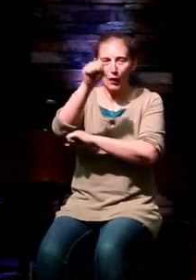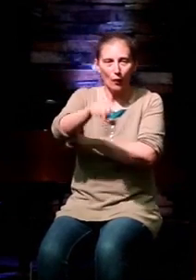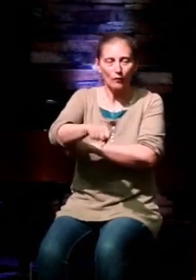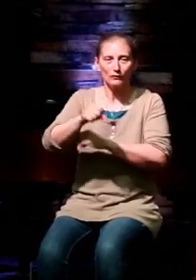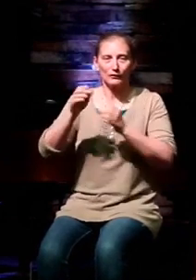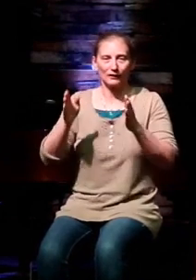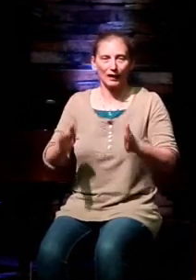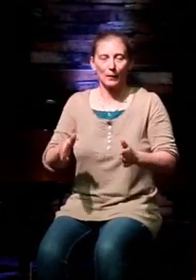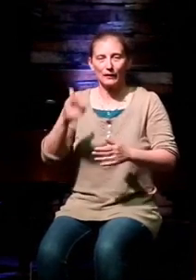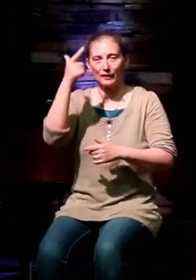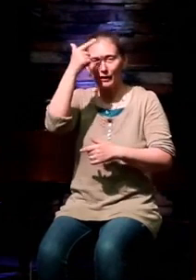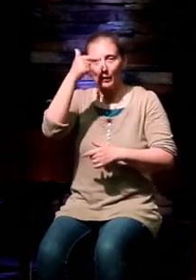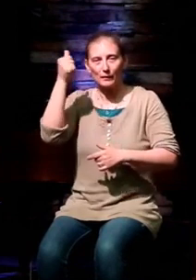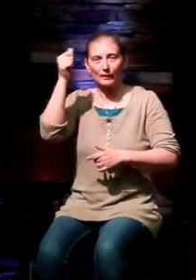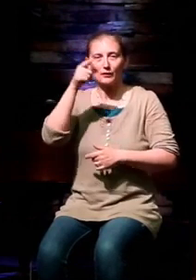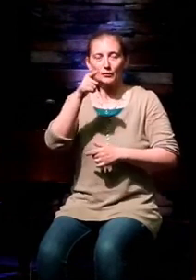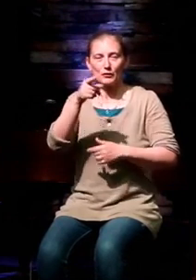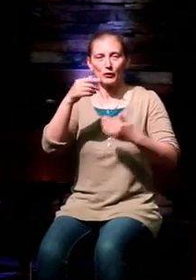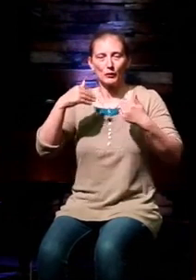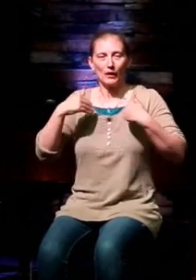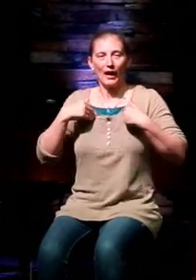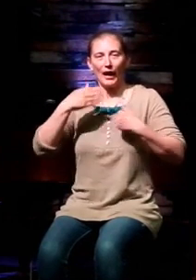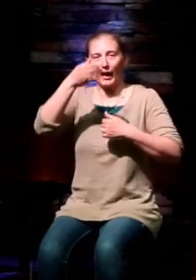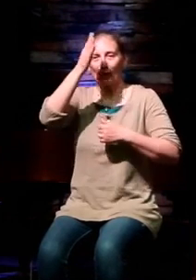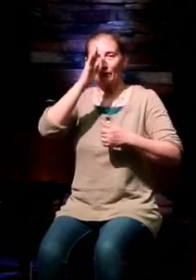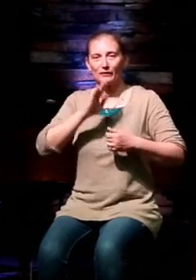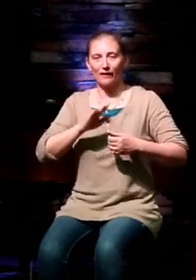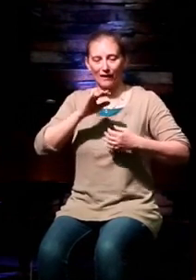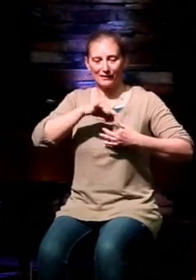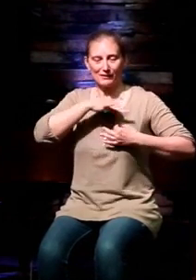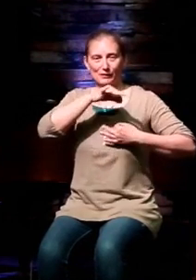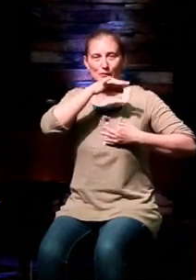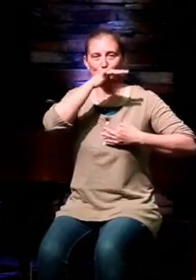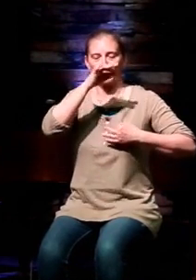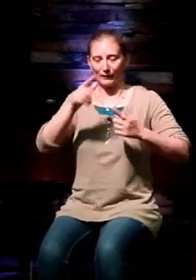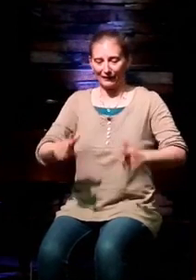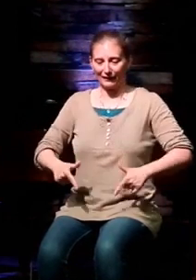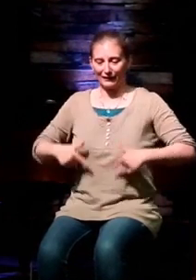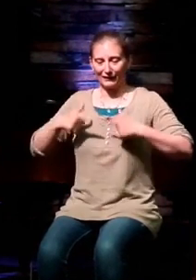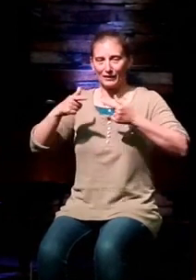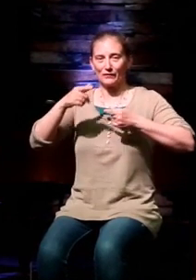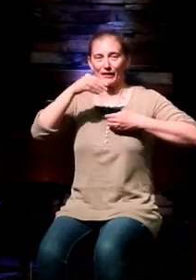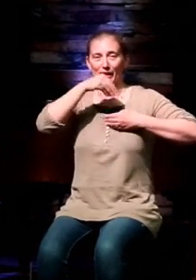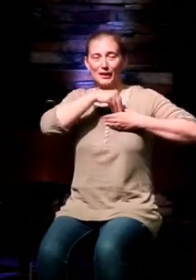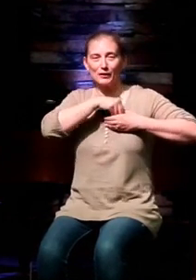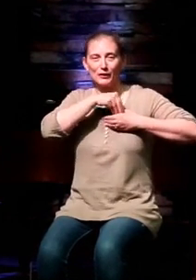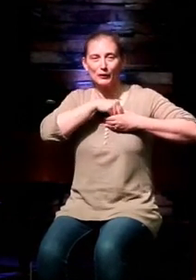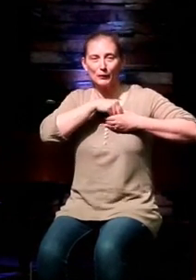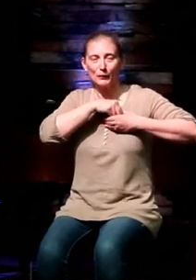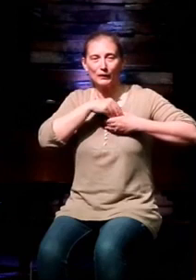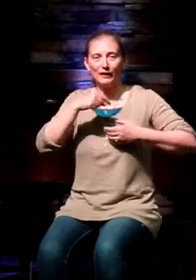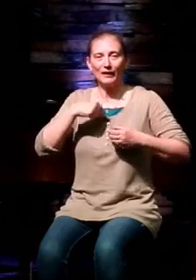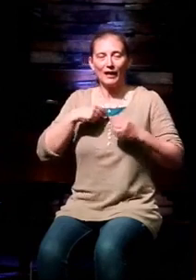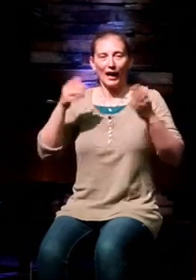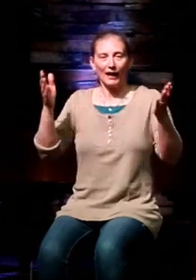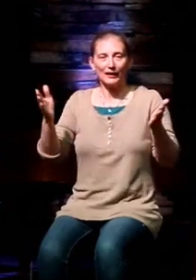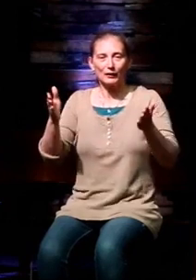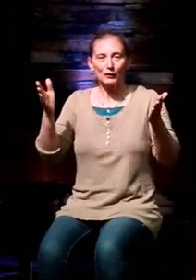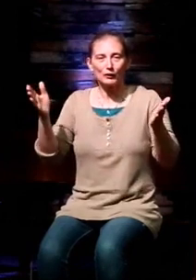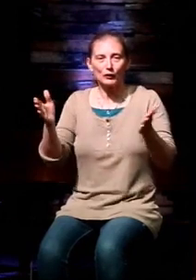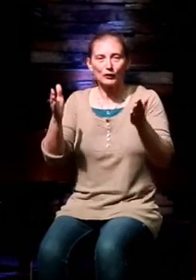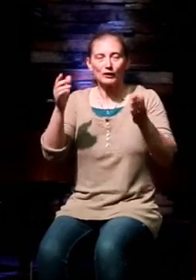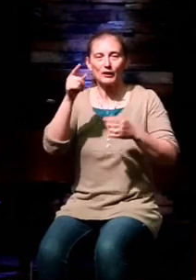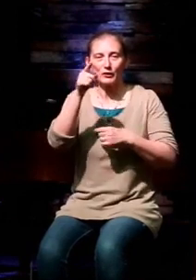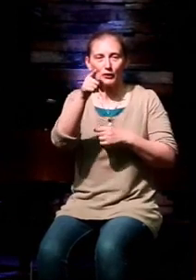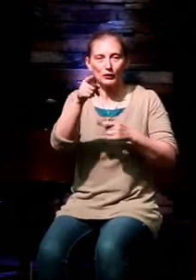you. So don't be defeated today. Rise up in the strength and the power of Almighty God, in the power of His Holy Spirit's strength, living